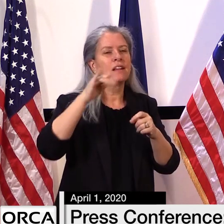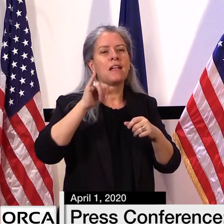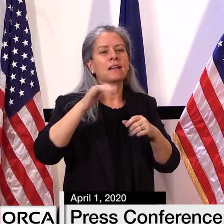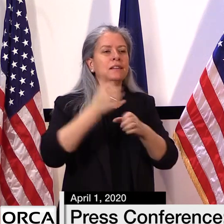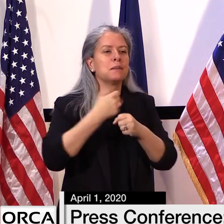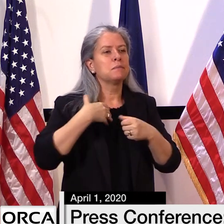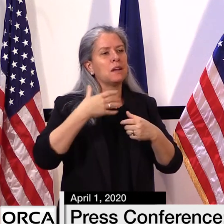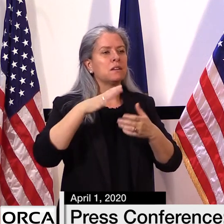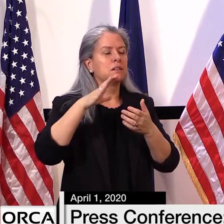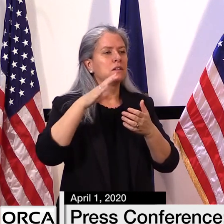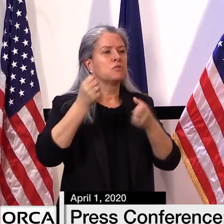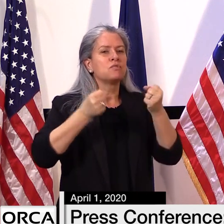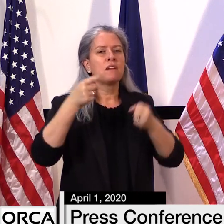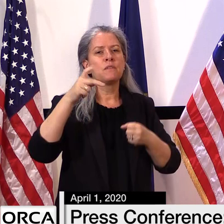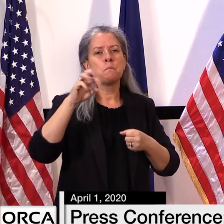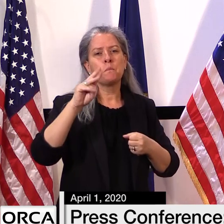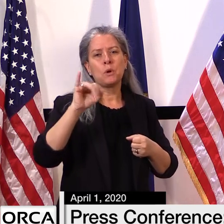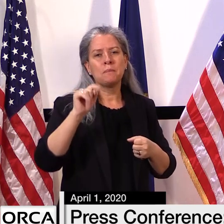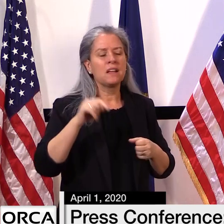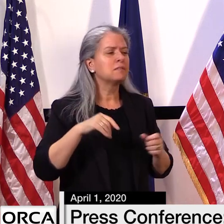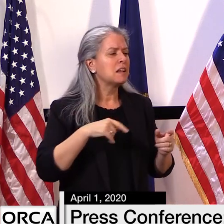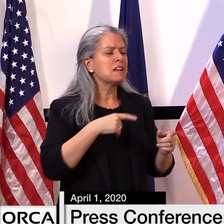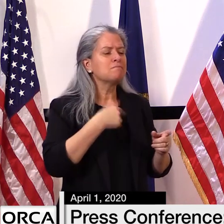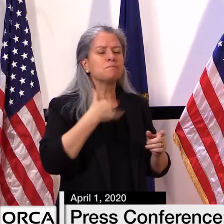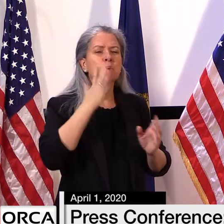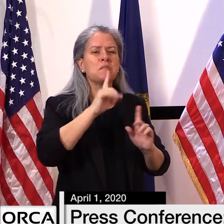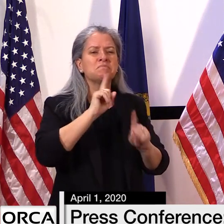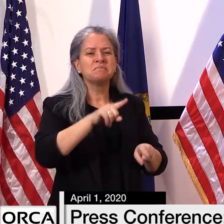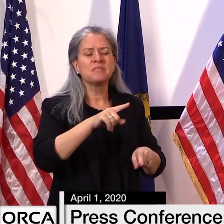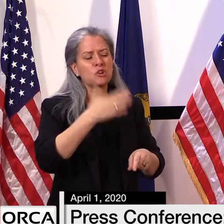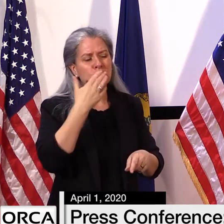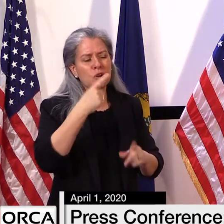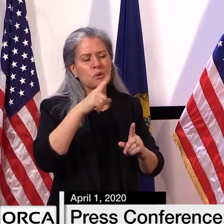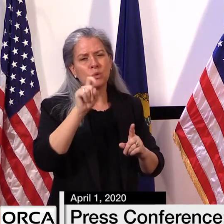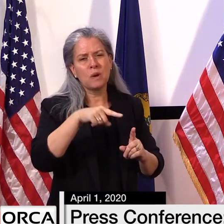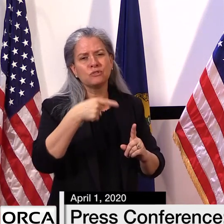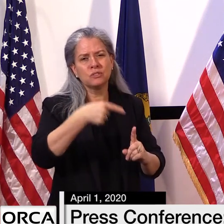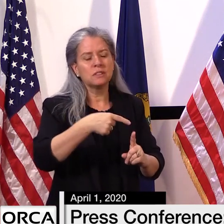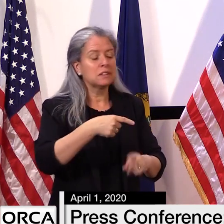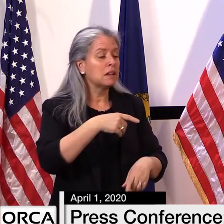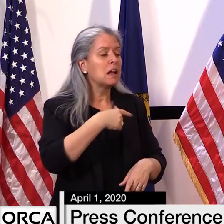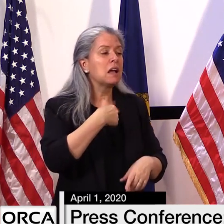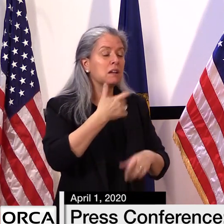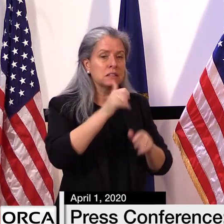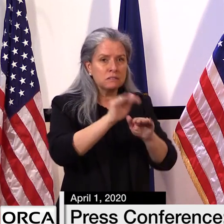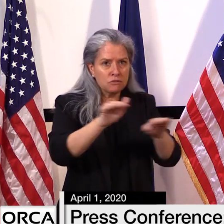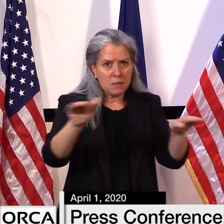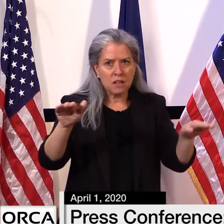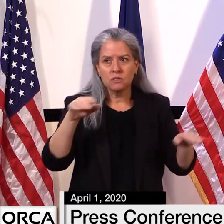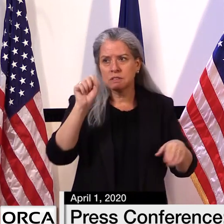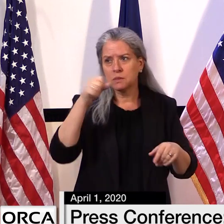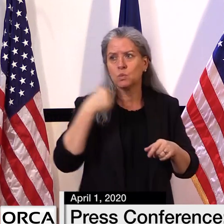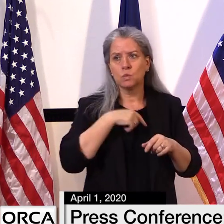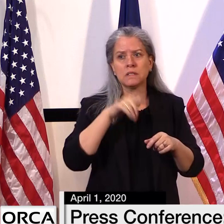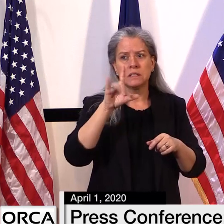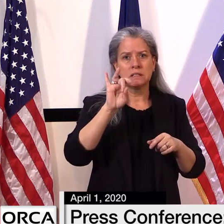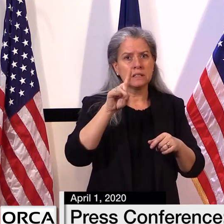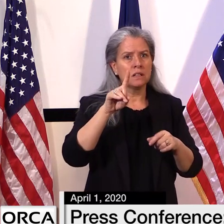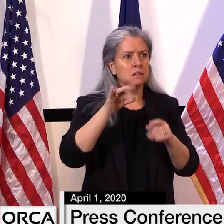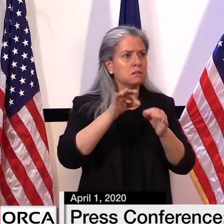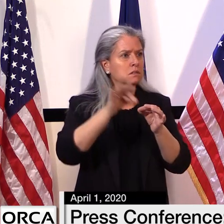test. Yeah, we'll get back to you on that. I just want to remind everyone that we did extend